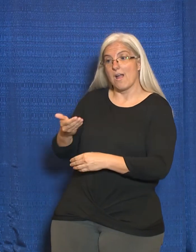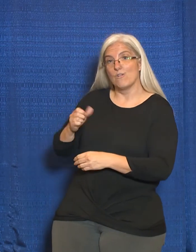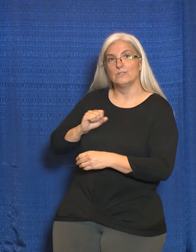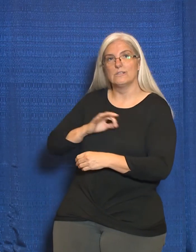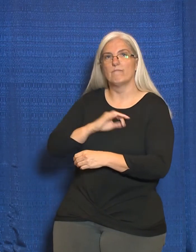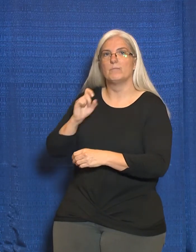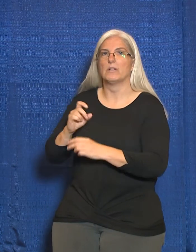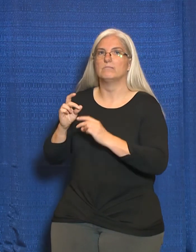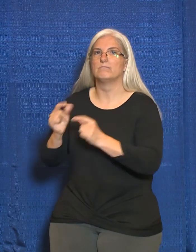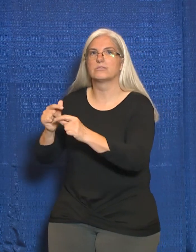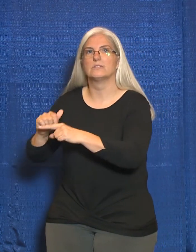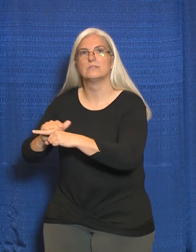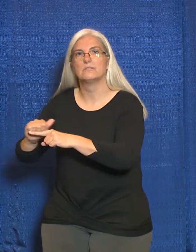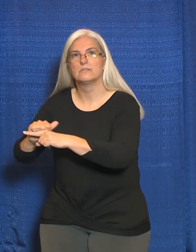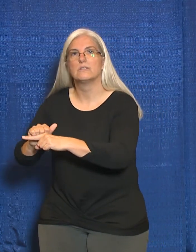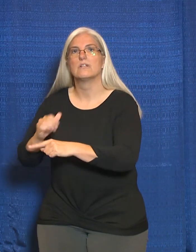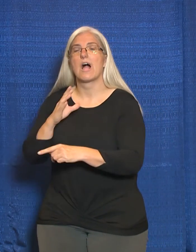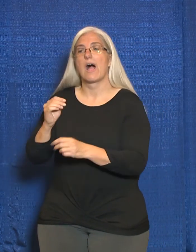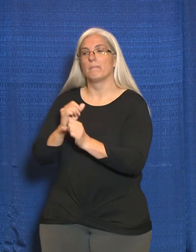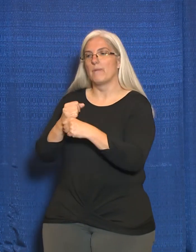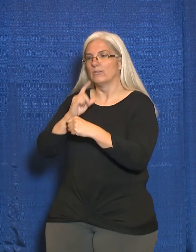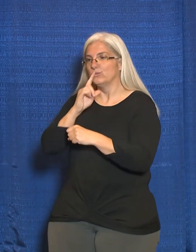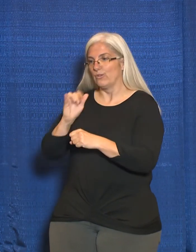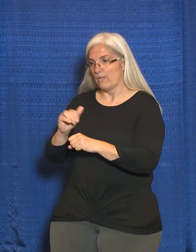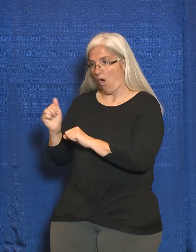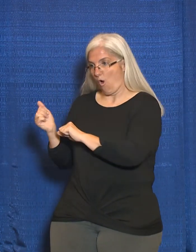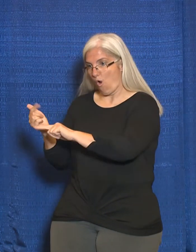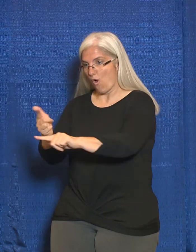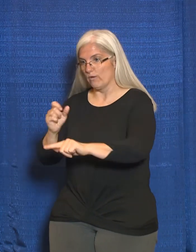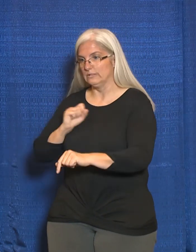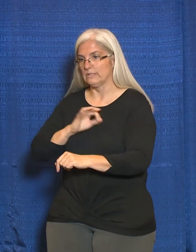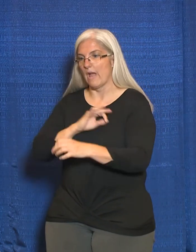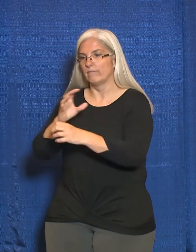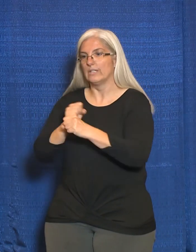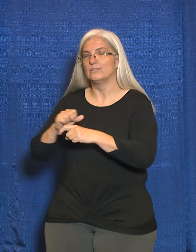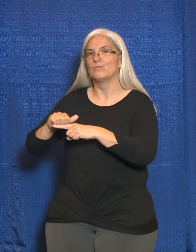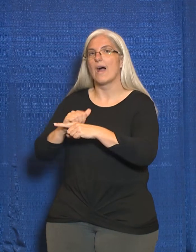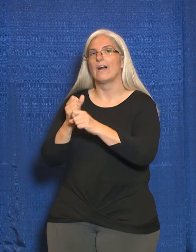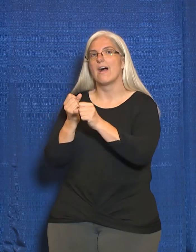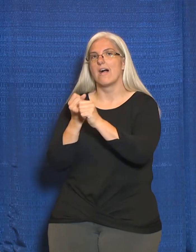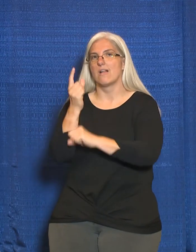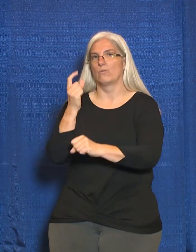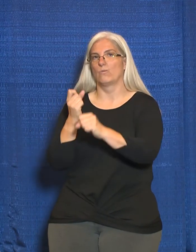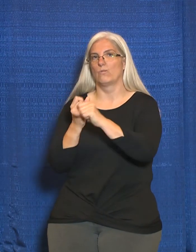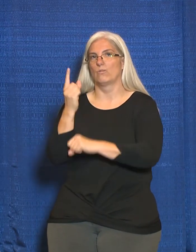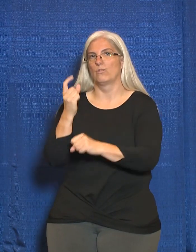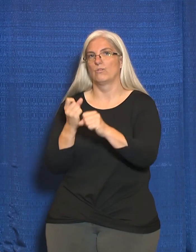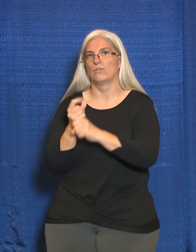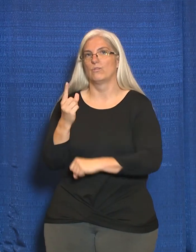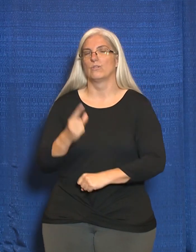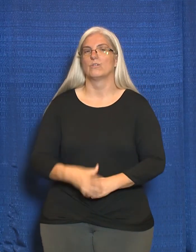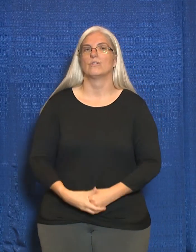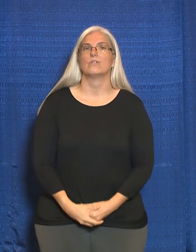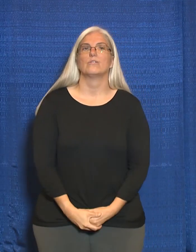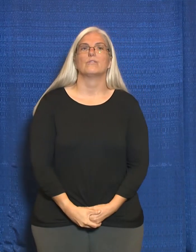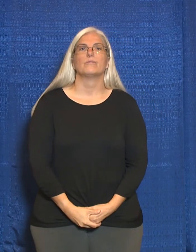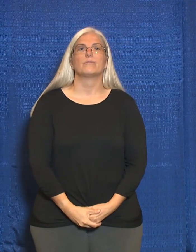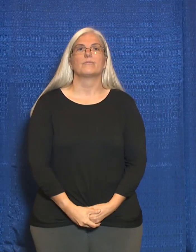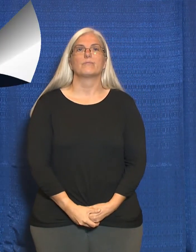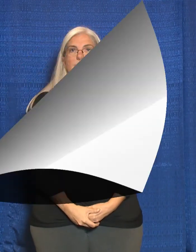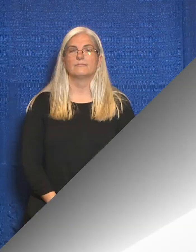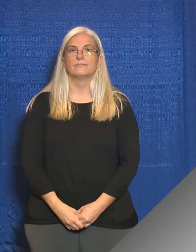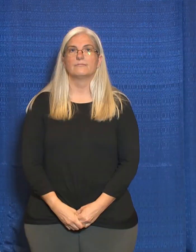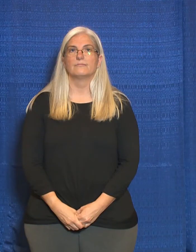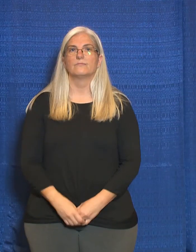They must ensure that new staff receive Nvra training and that all staff receive training once a year.